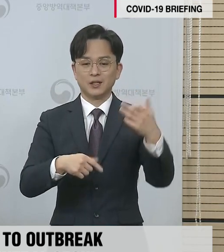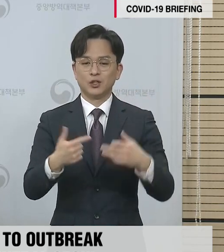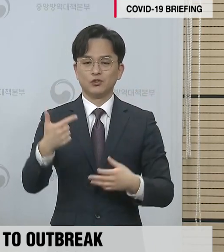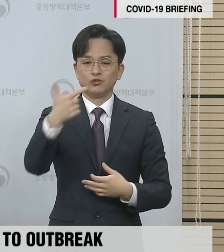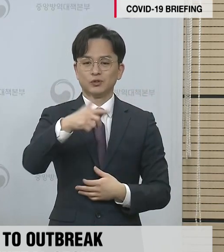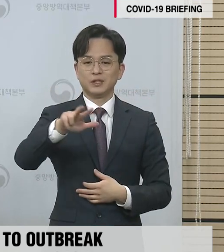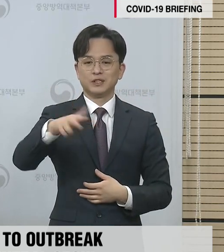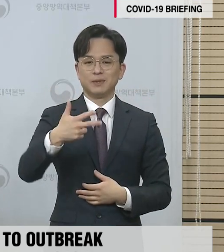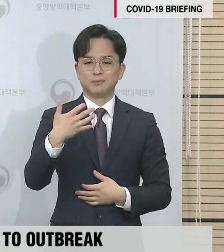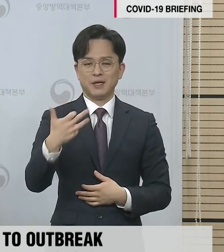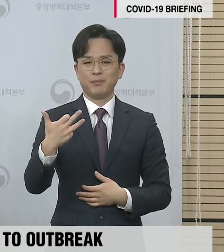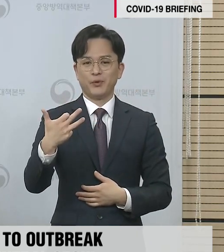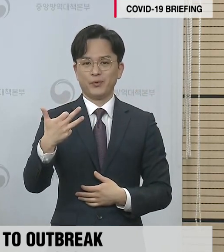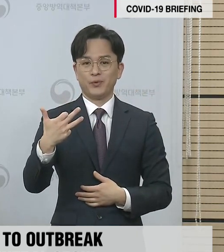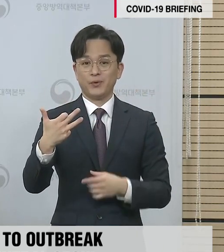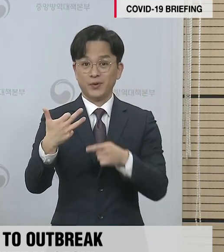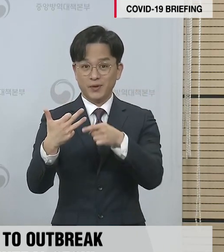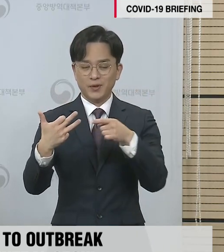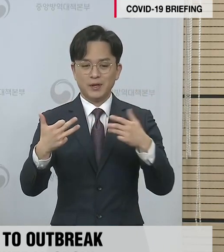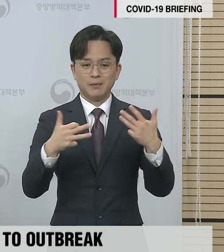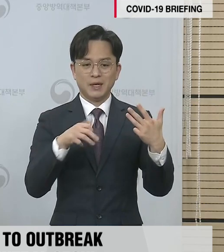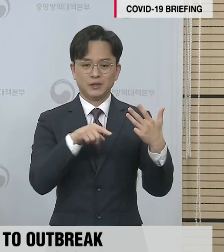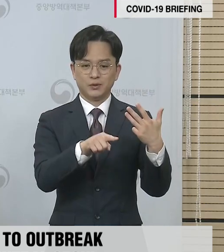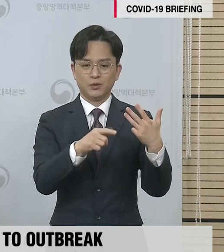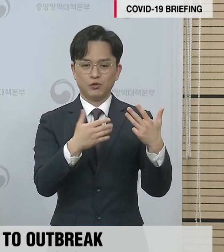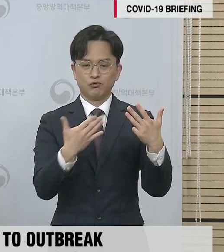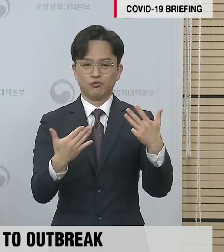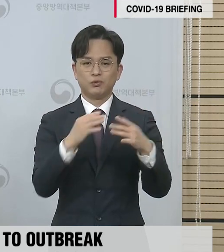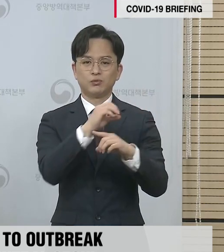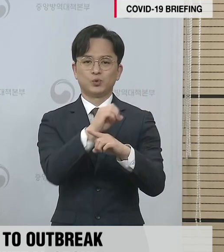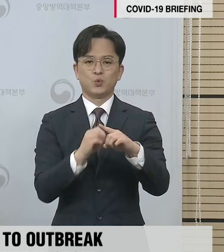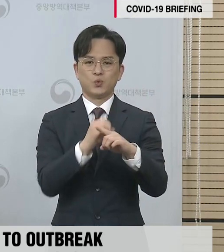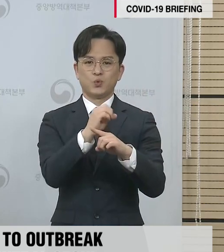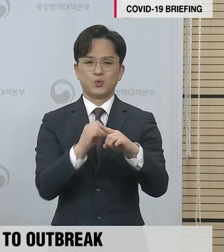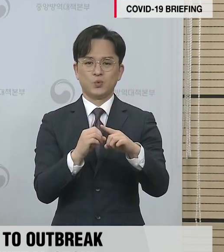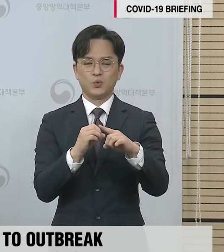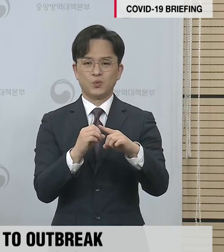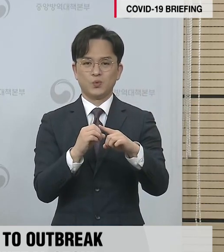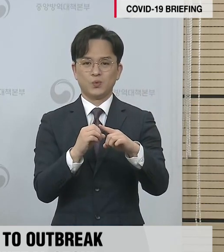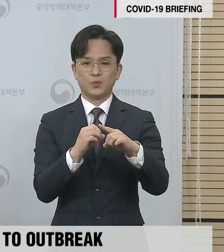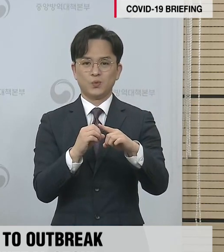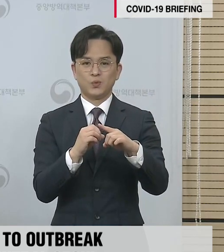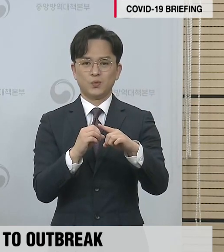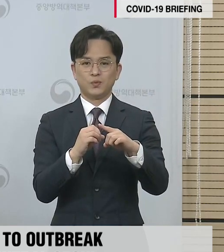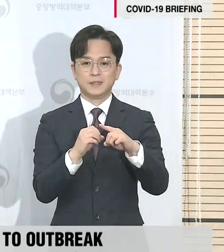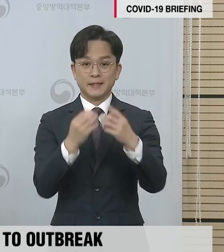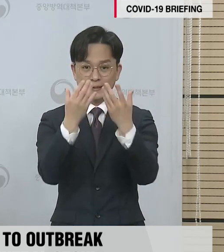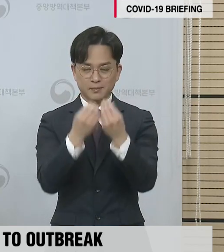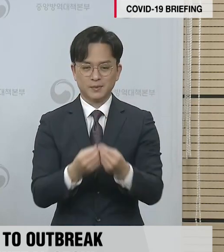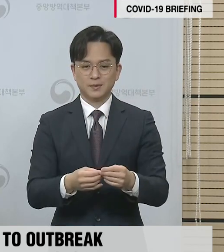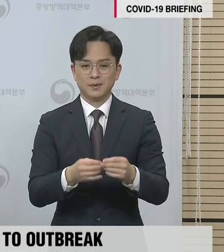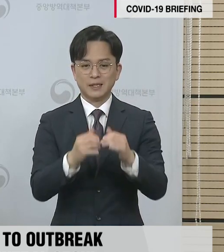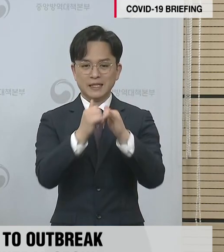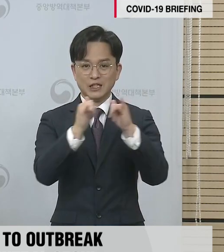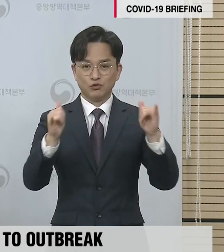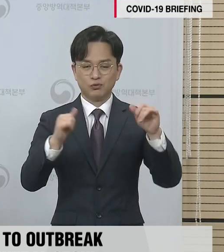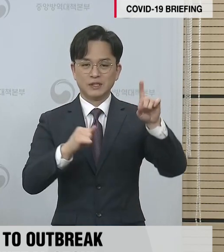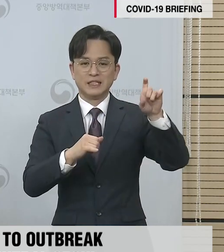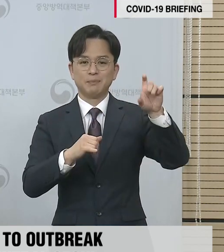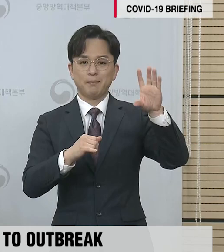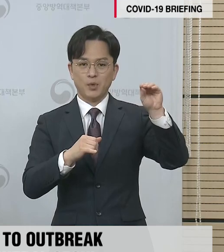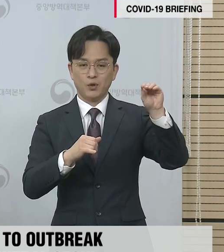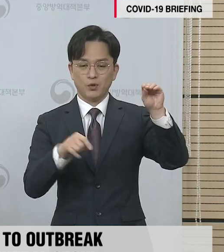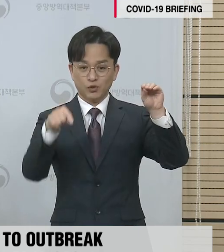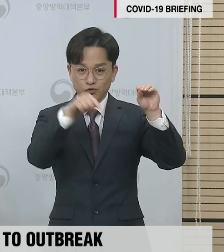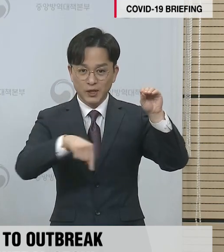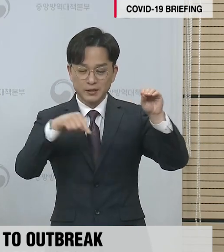some 6,000 cases were below the age of 18, and they account for about 8.9%